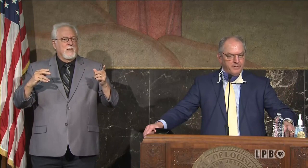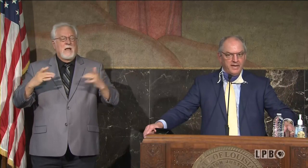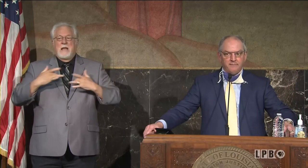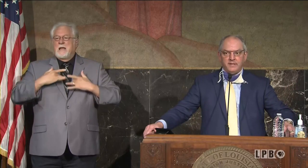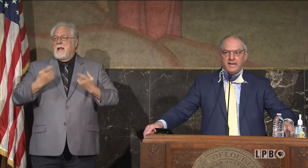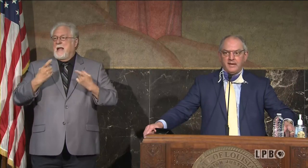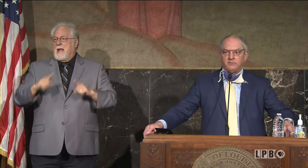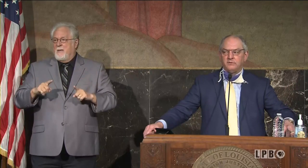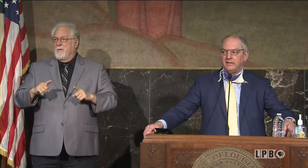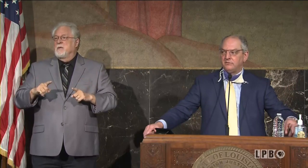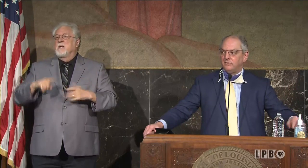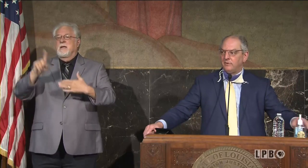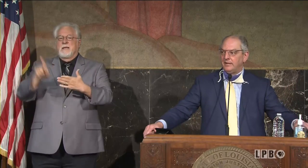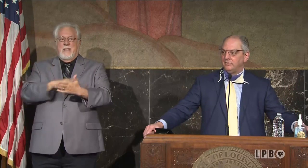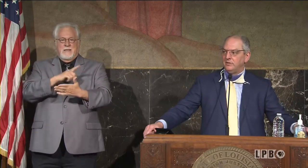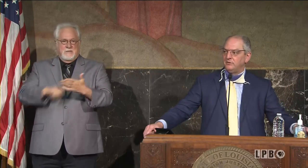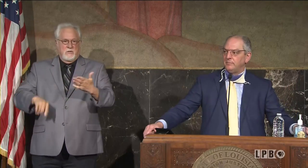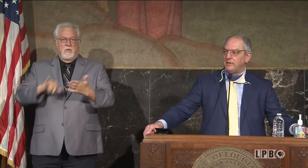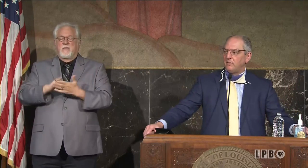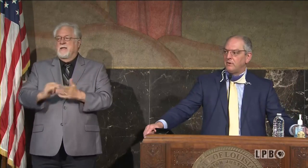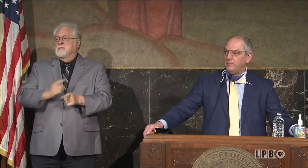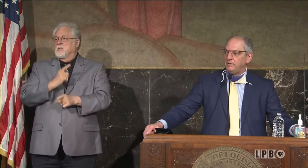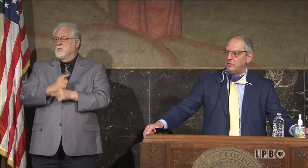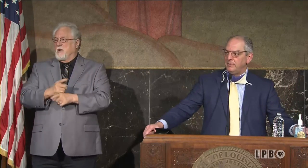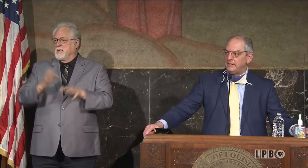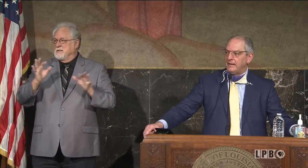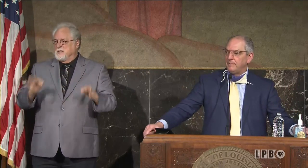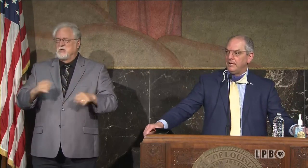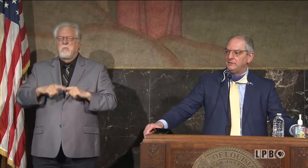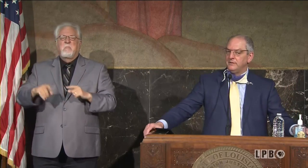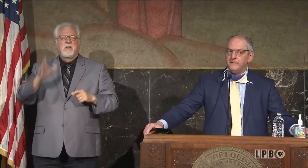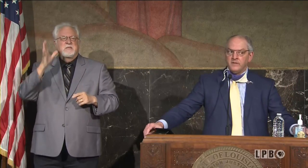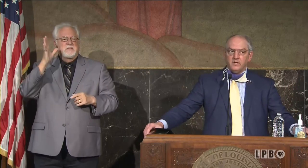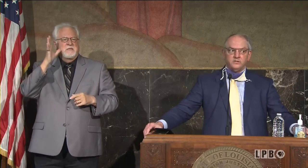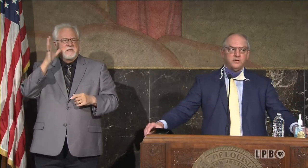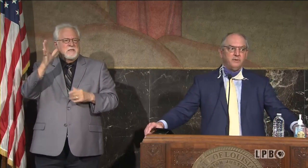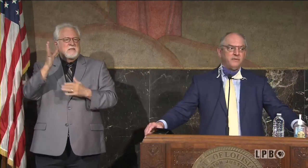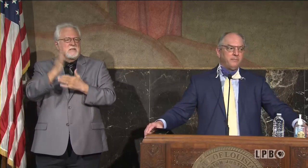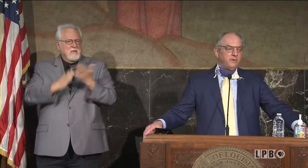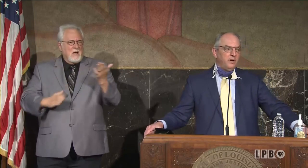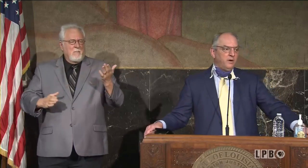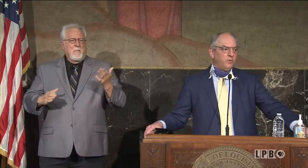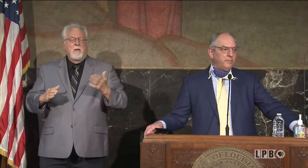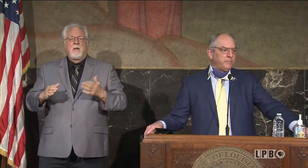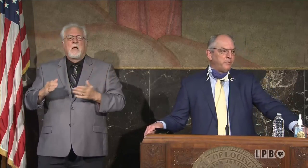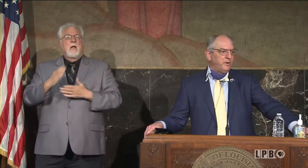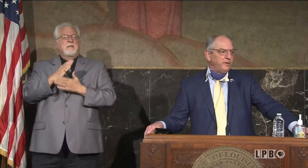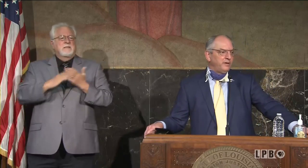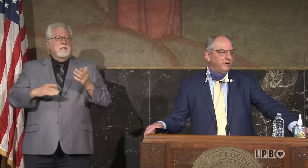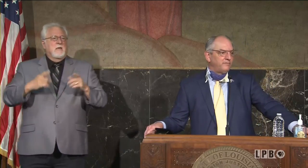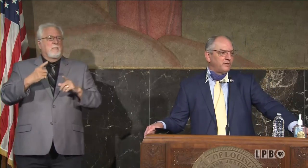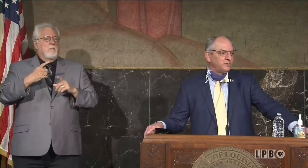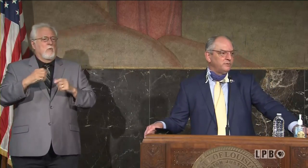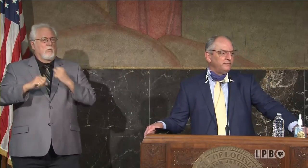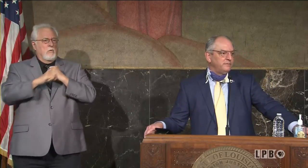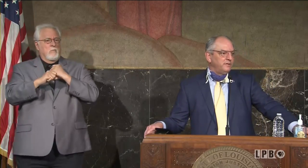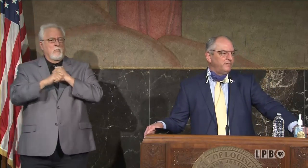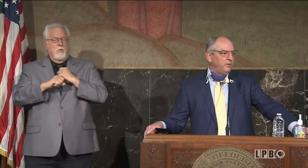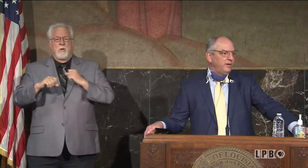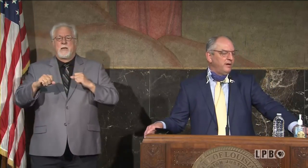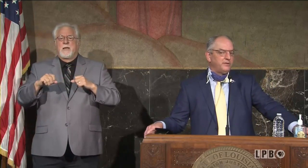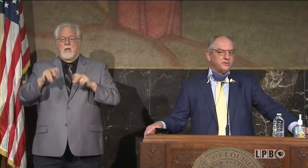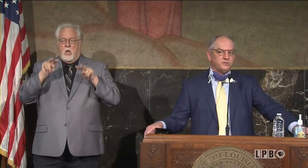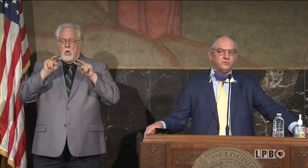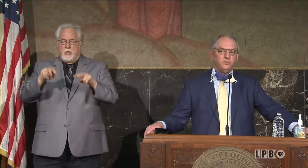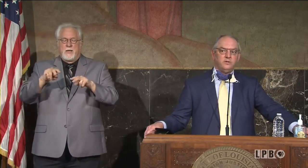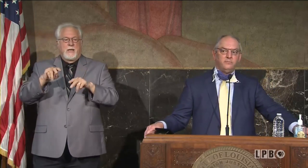typically happen have been canceled. That's the right decision, but there are going to be some that take place. Some of them will be promoting virtual